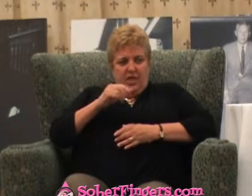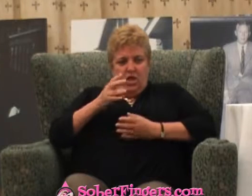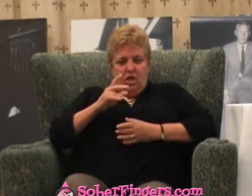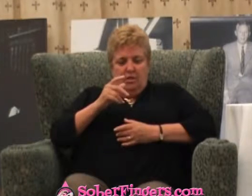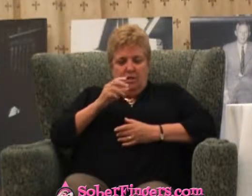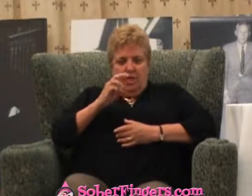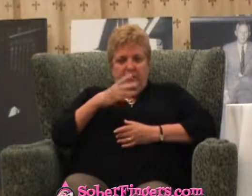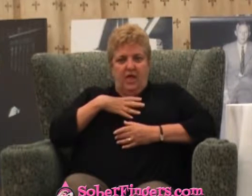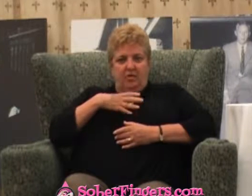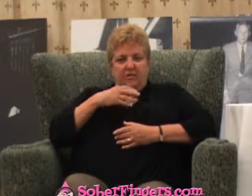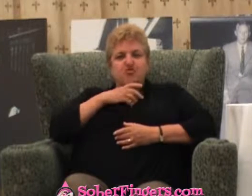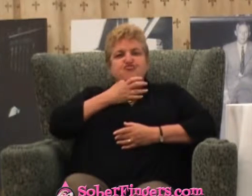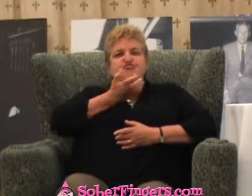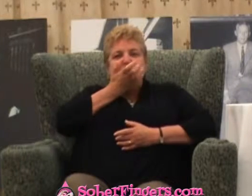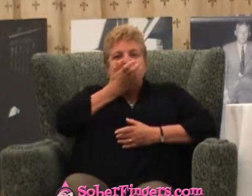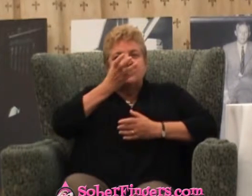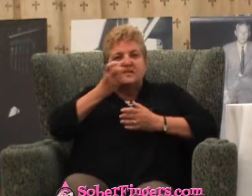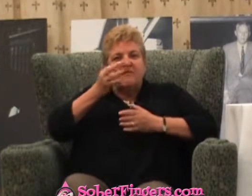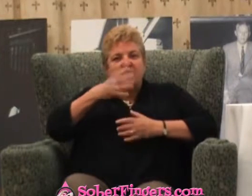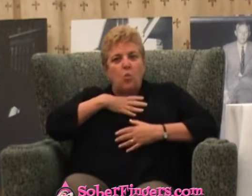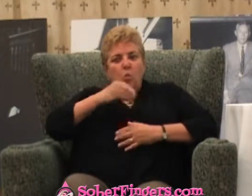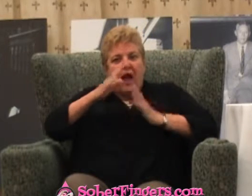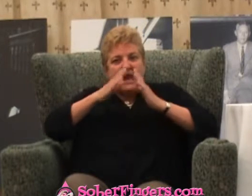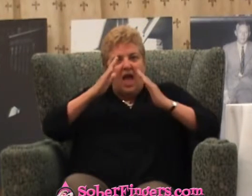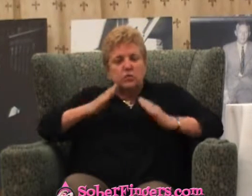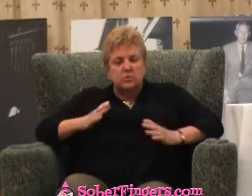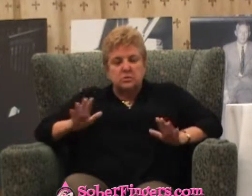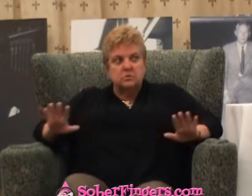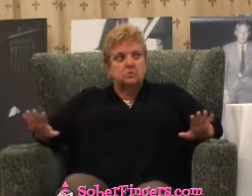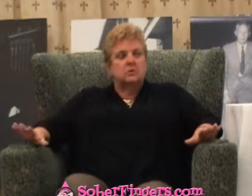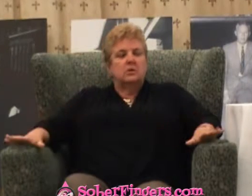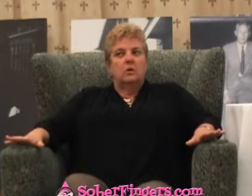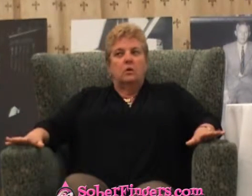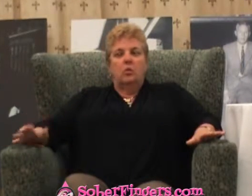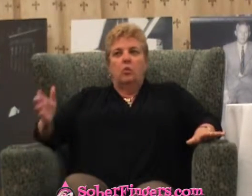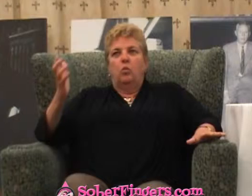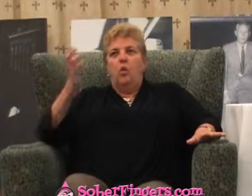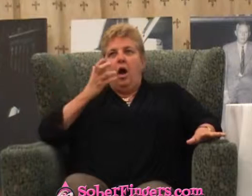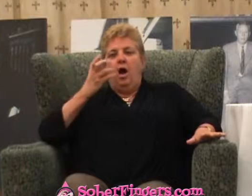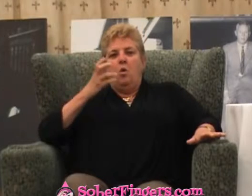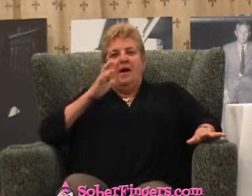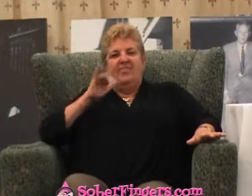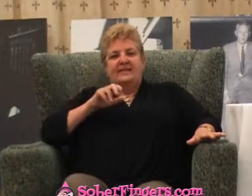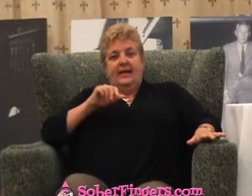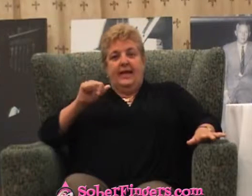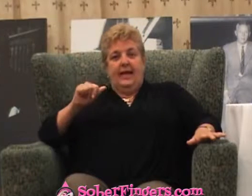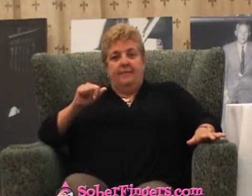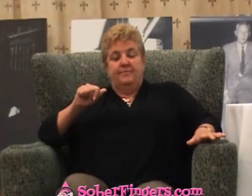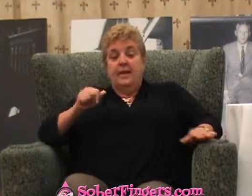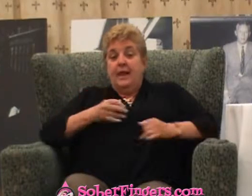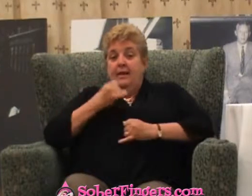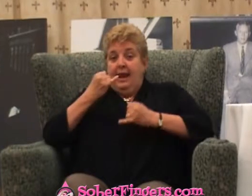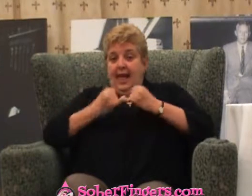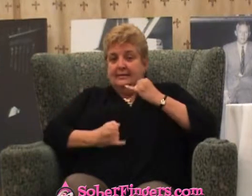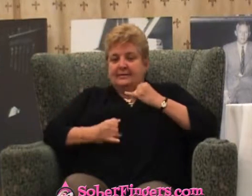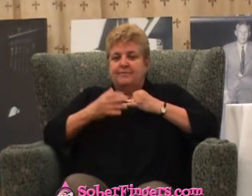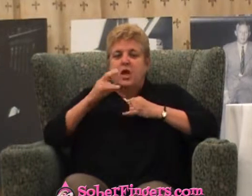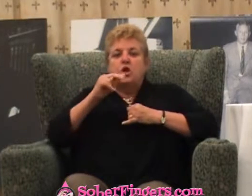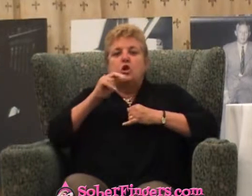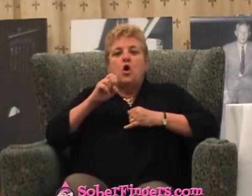That's Alcoholics Anonymous. I'll leave you with this. In November of 1987, on a Sunday morning, my mother